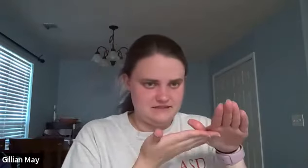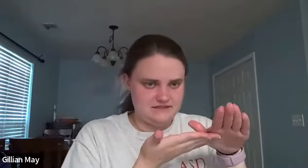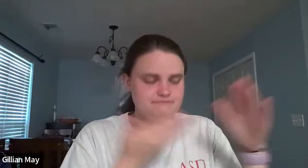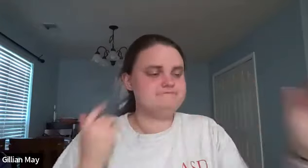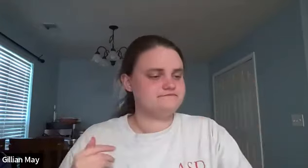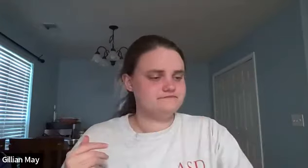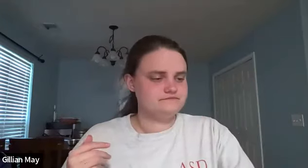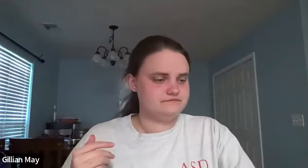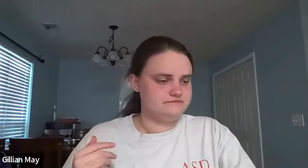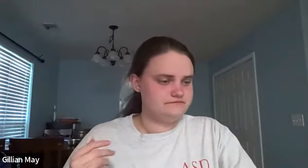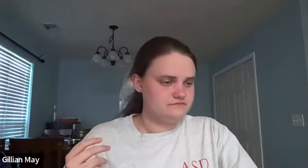Nice.